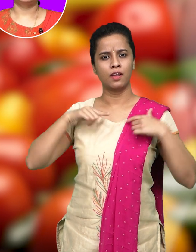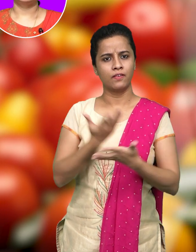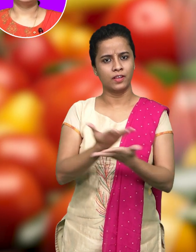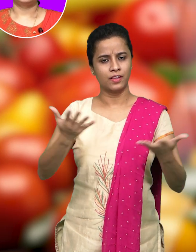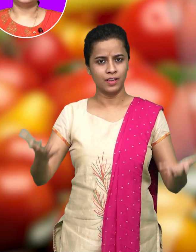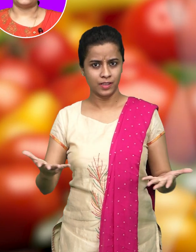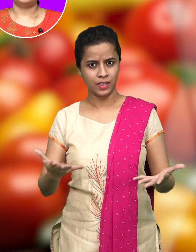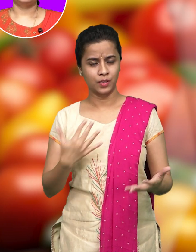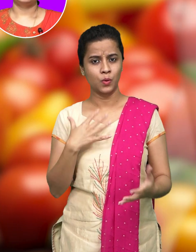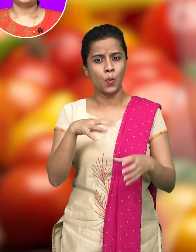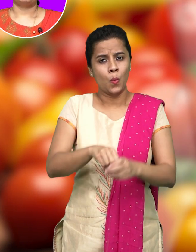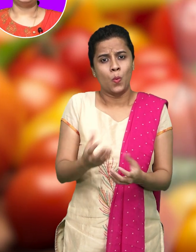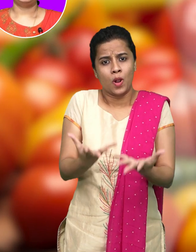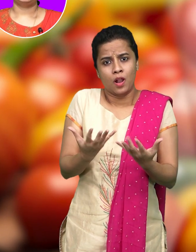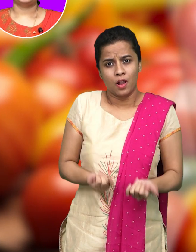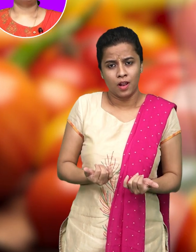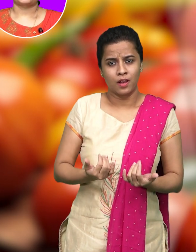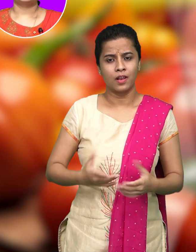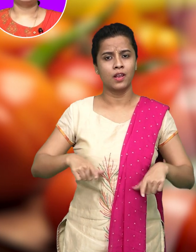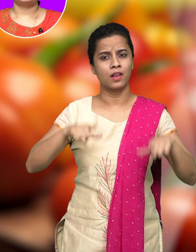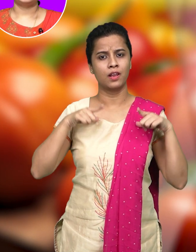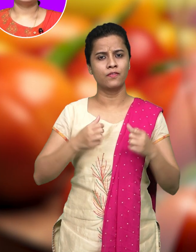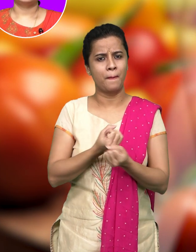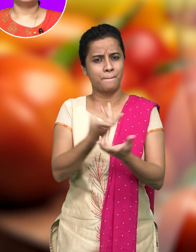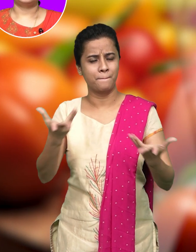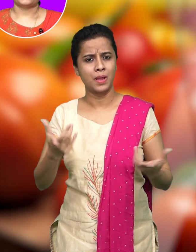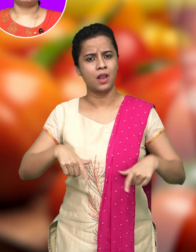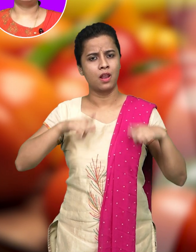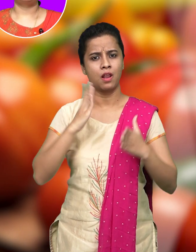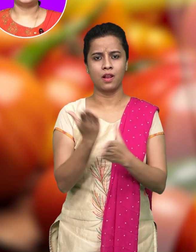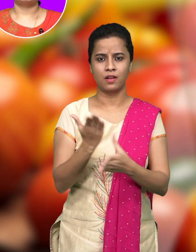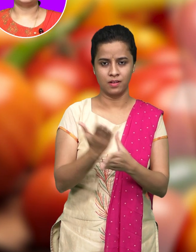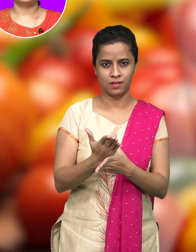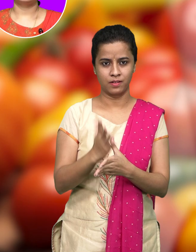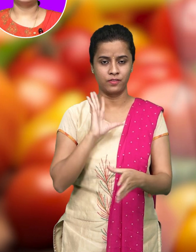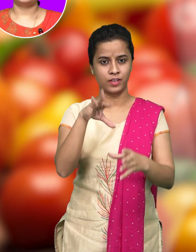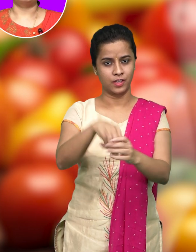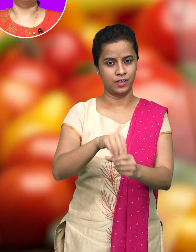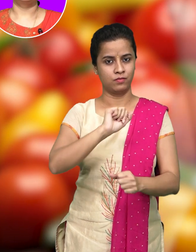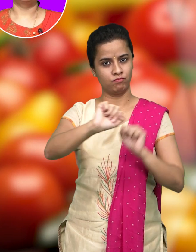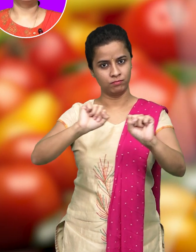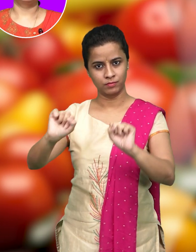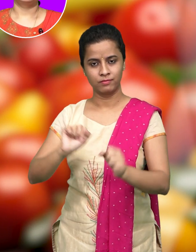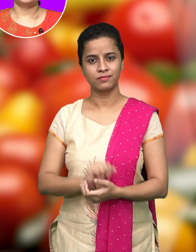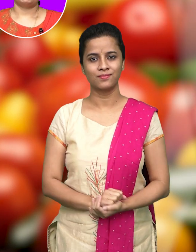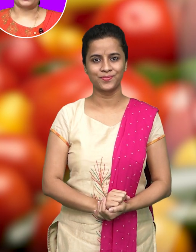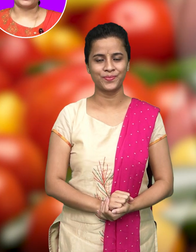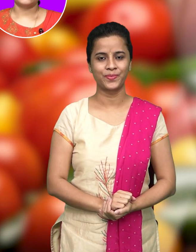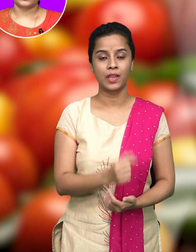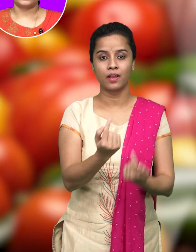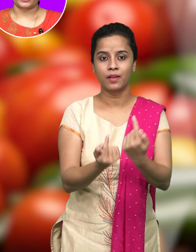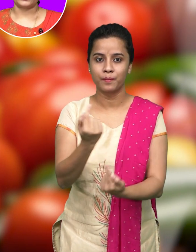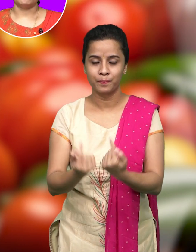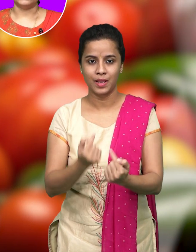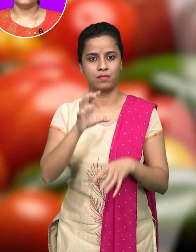survive, then many life activities that have to take place in them.